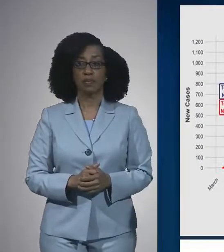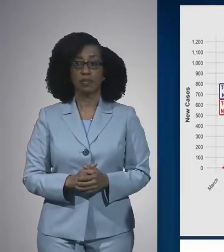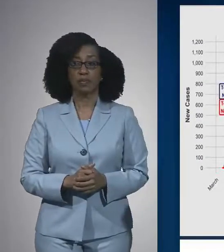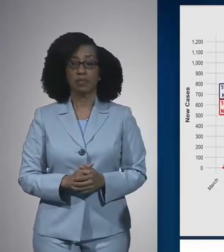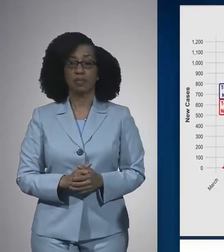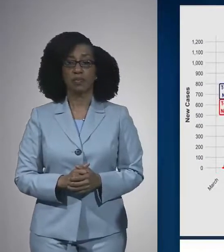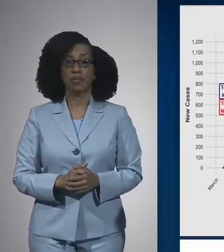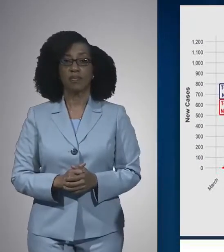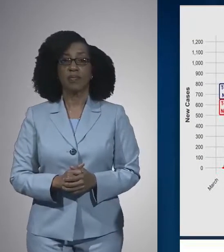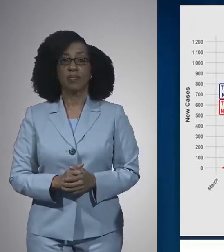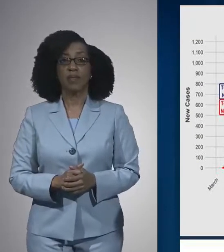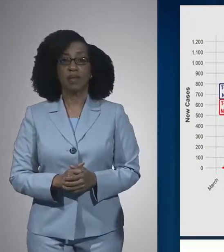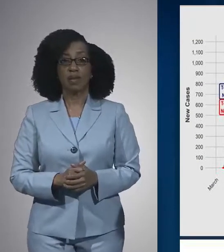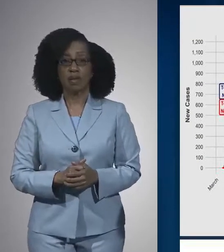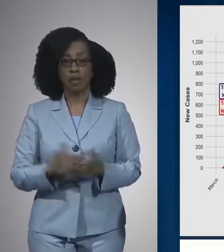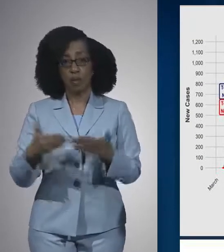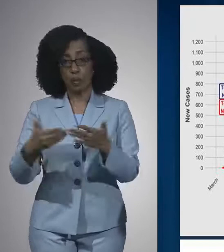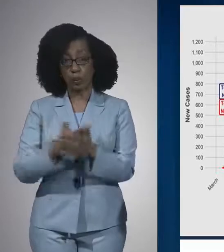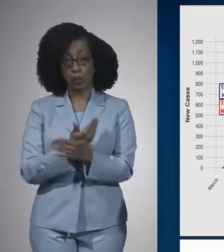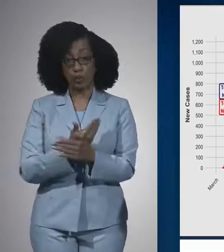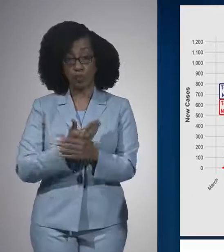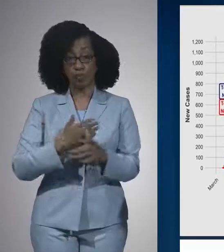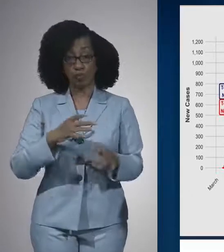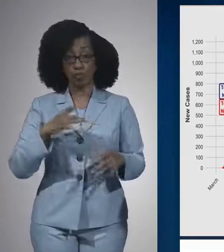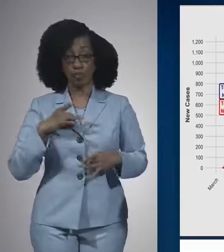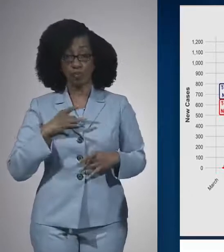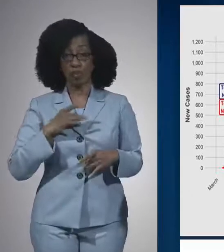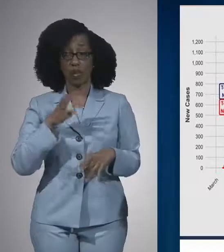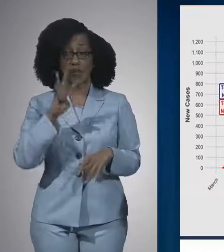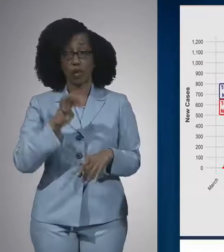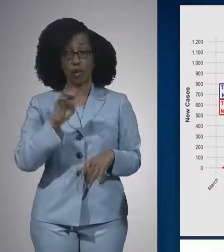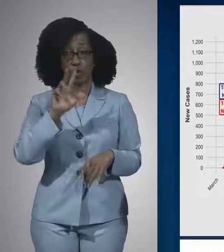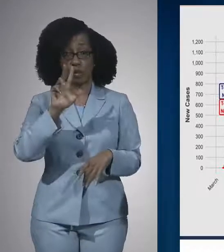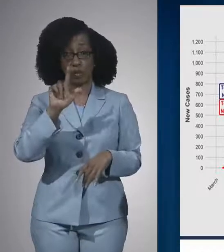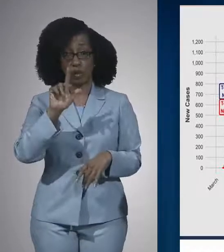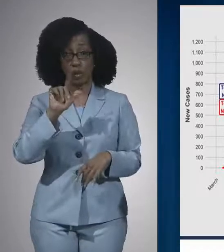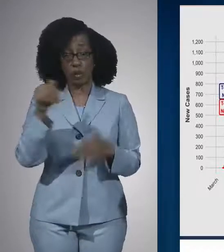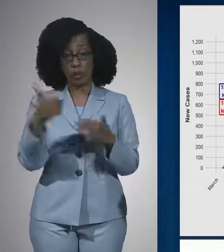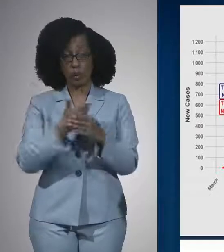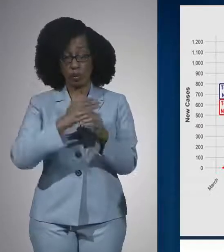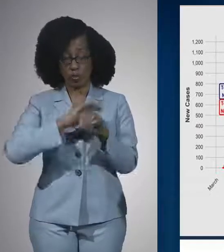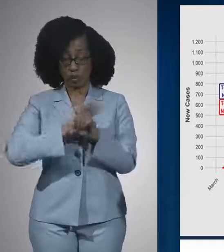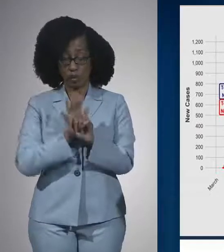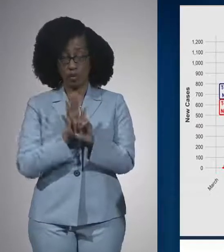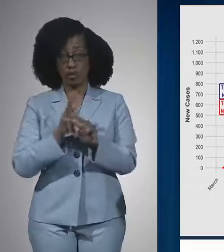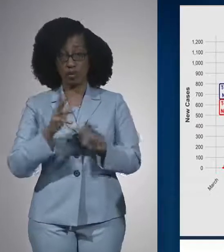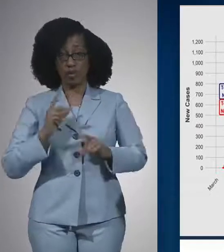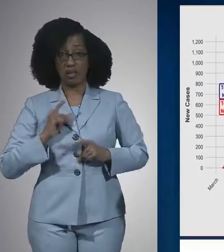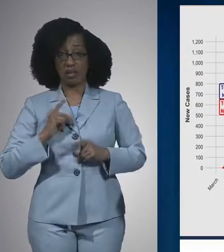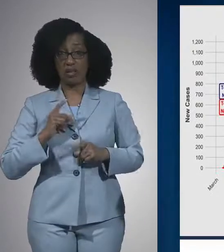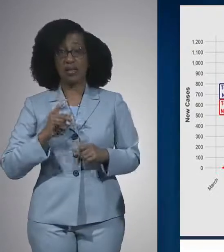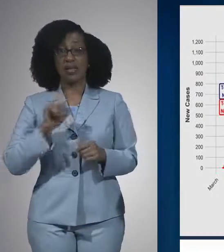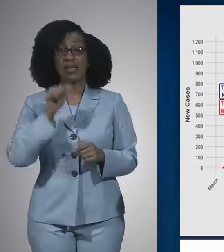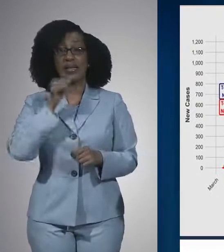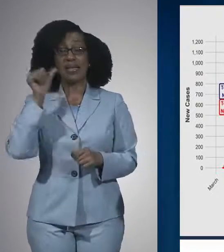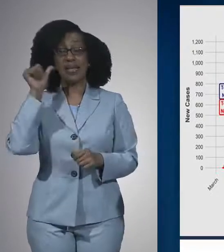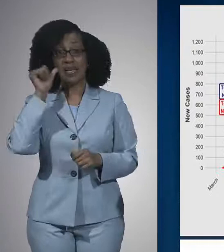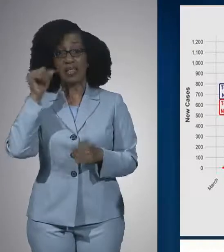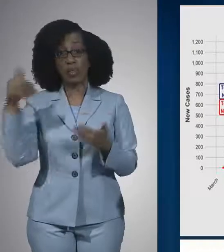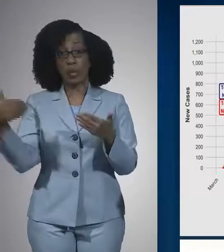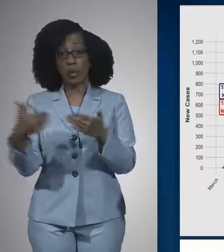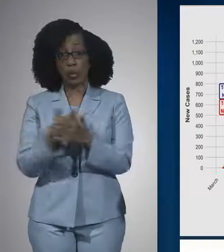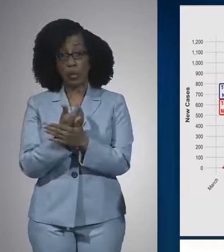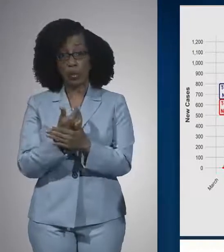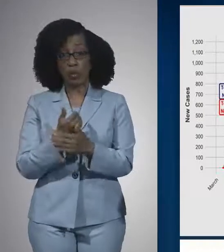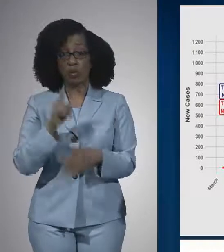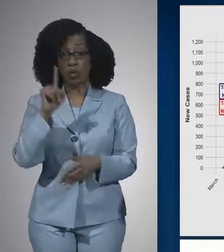today, new reported cases 423. Of note, yesterday, newly reported cases was